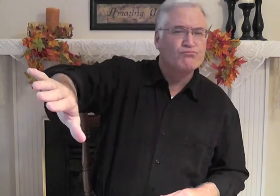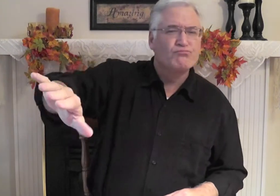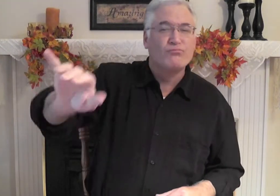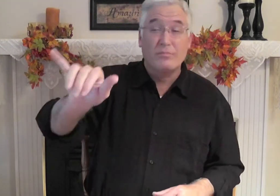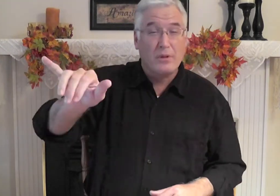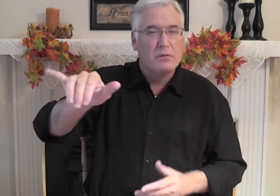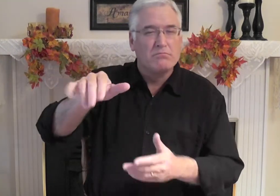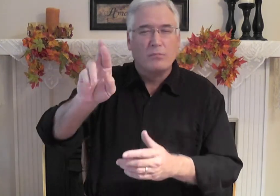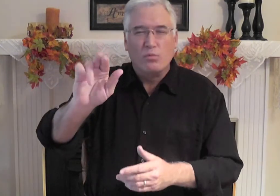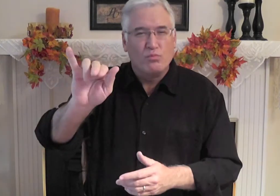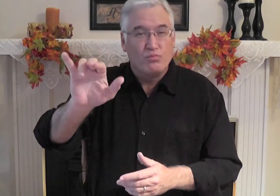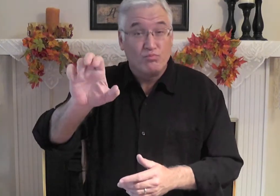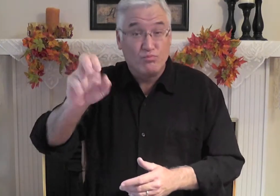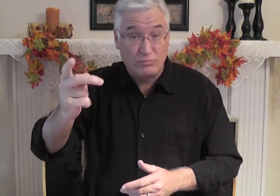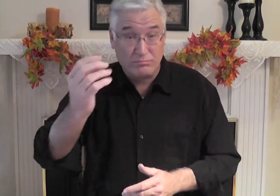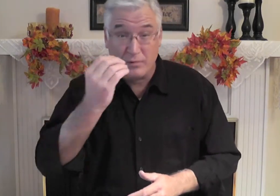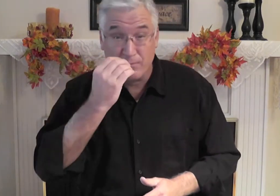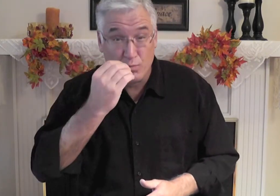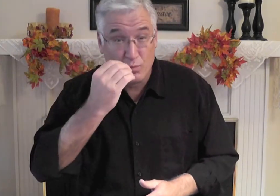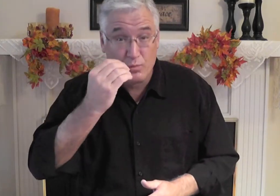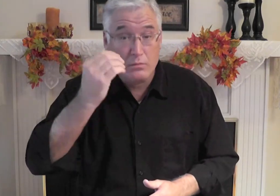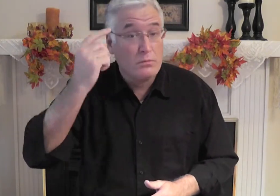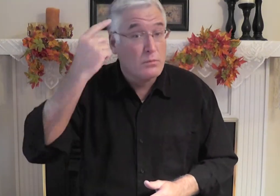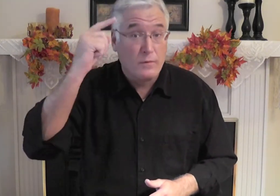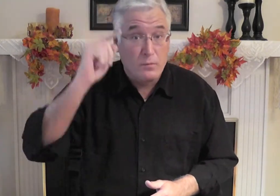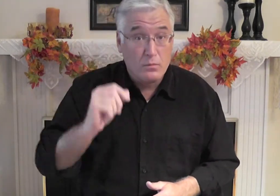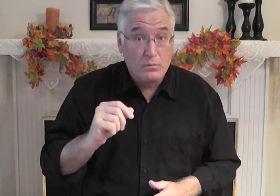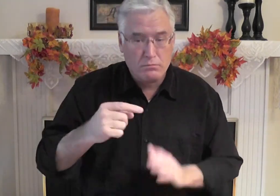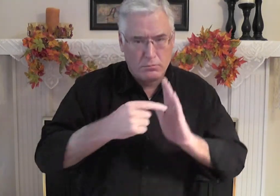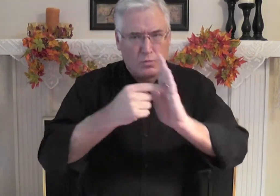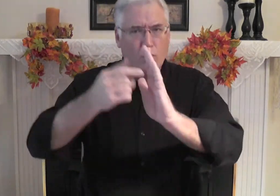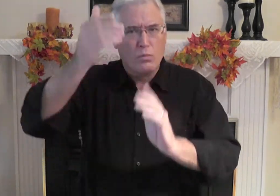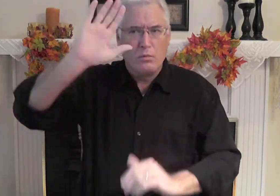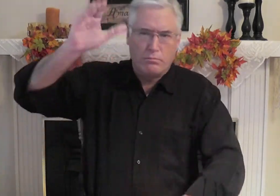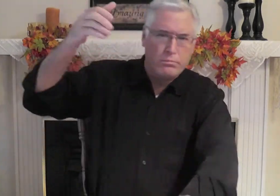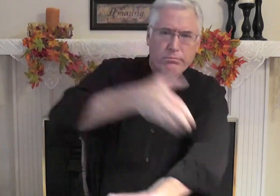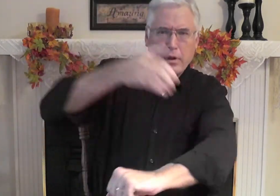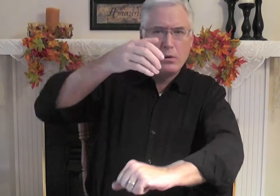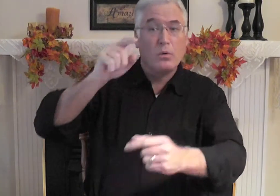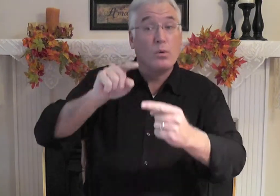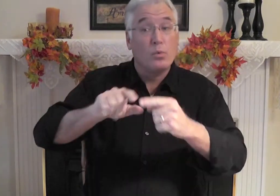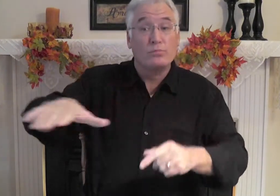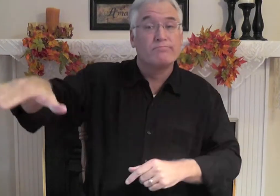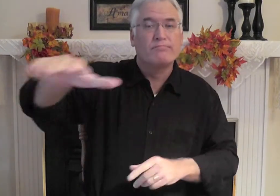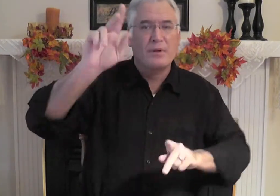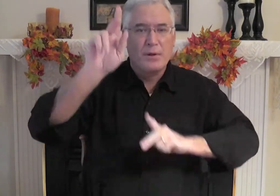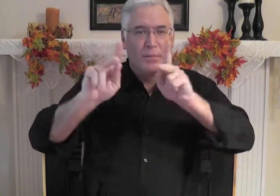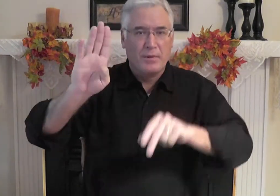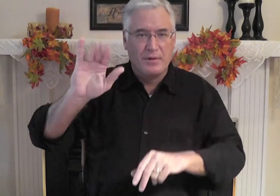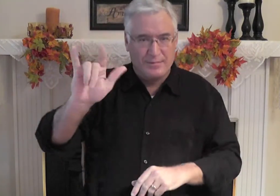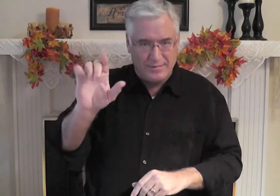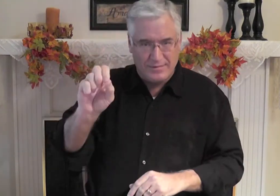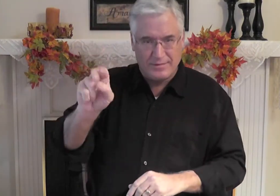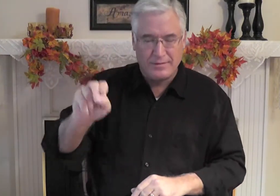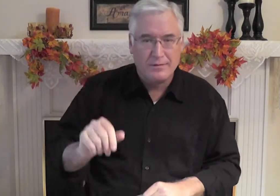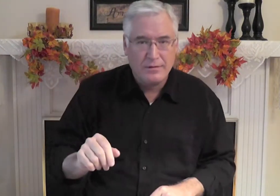they refused to eat the king's rich food. What for? Well, to show God's power to the people